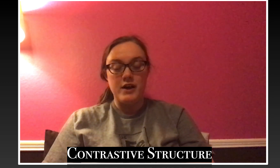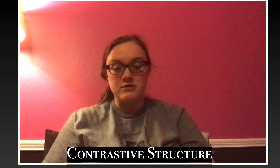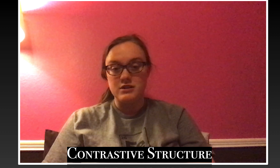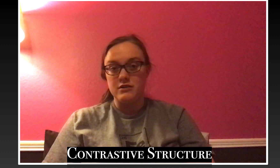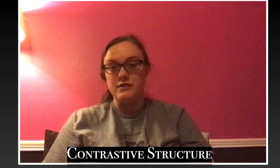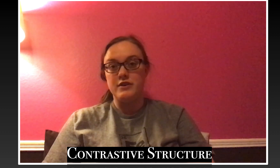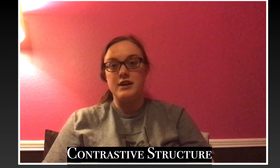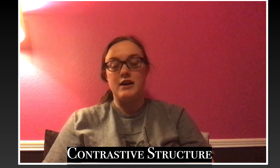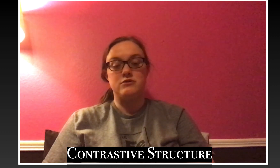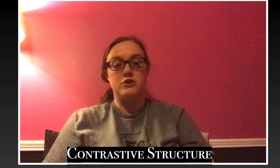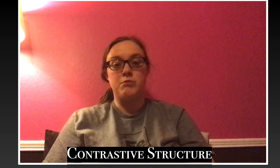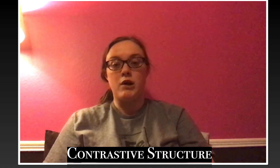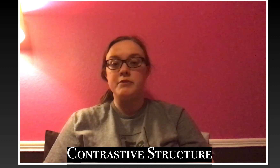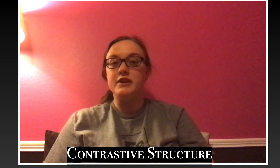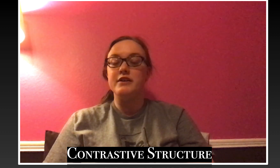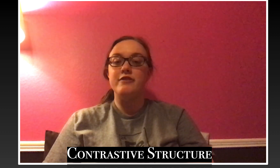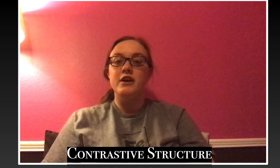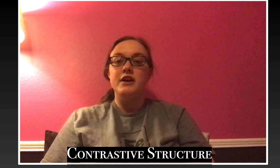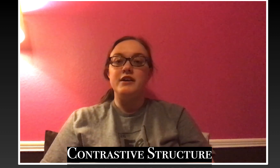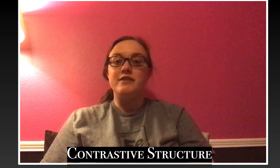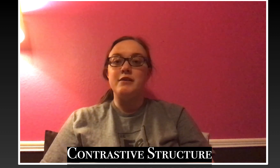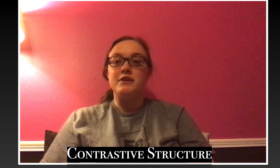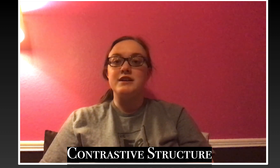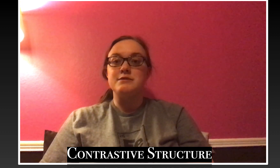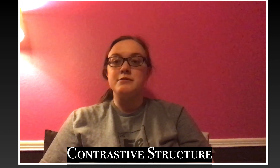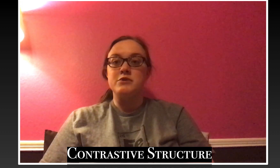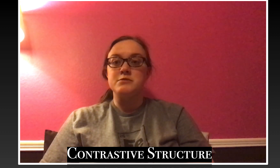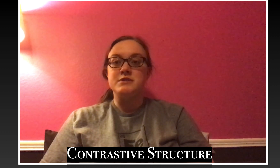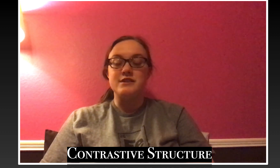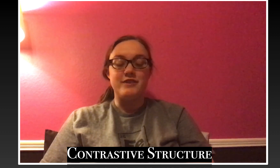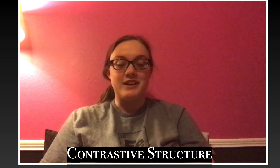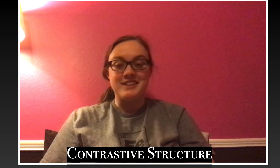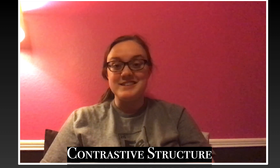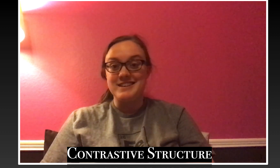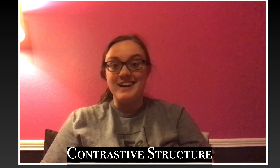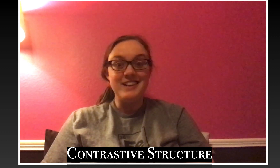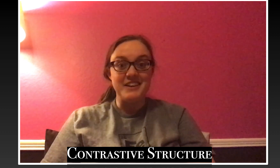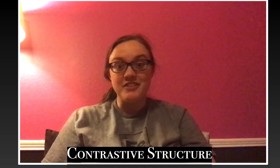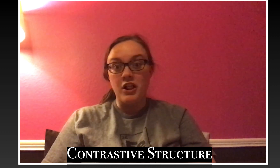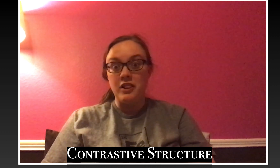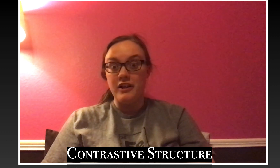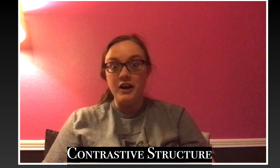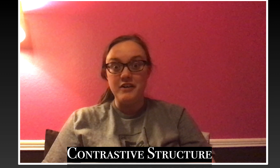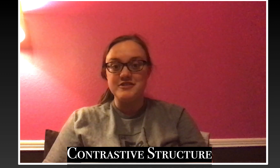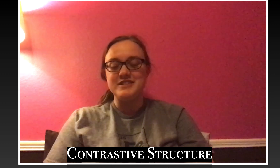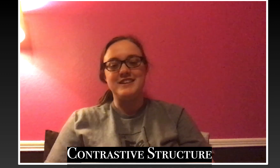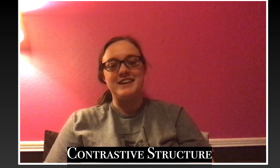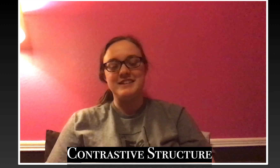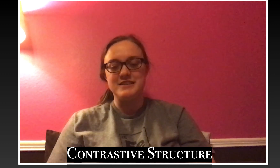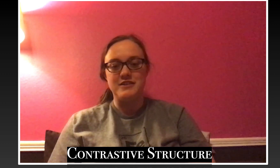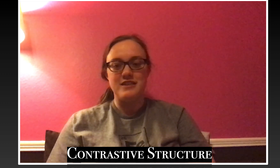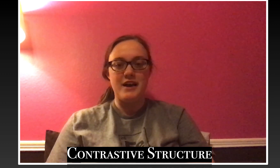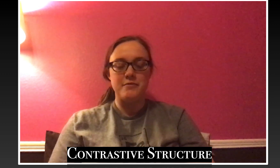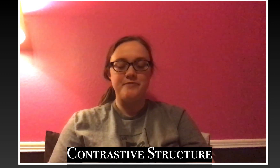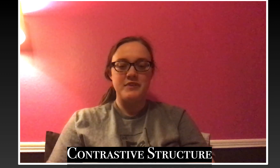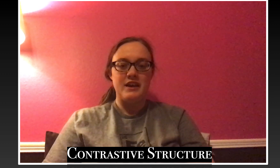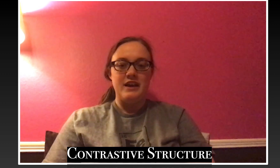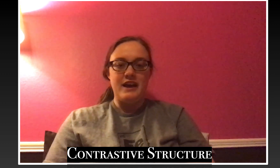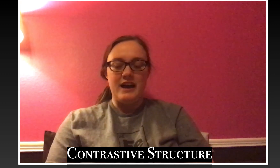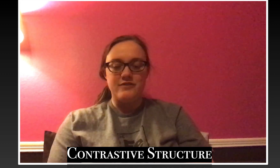that you live in, house or apartment. If they would like to be more specific and they say, I live in a loft, then they can tell you that after